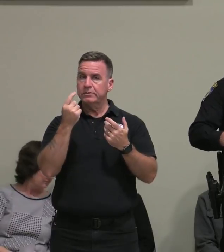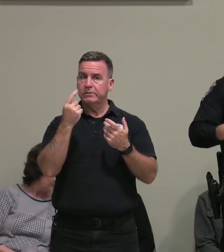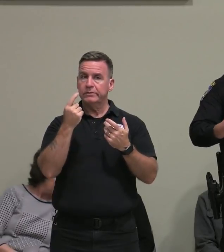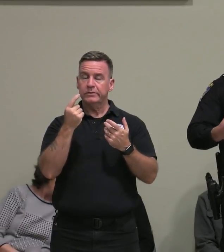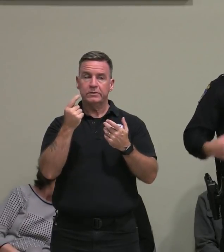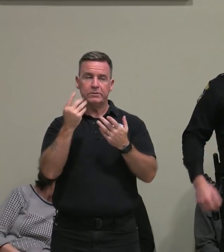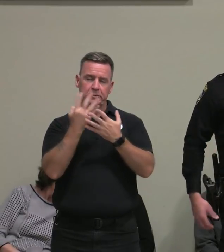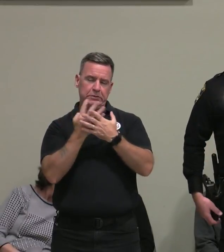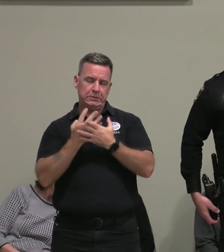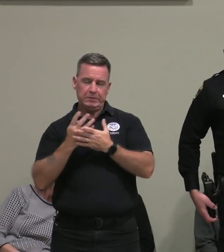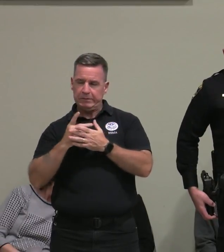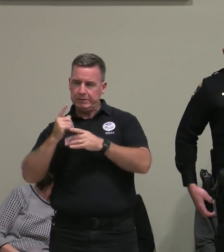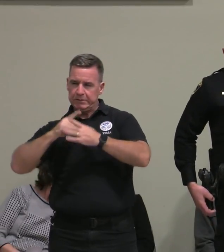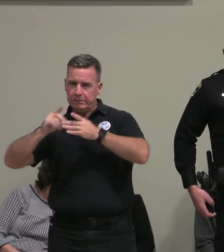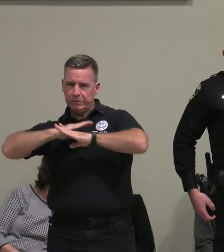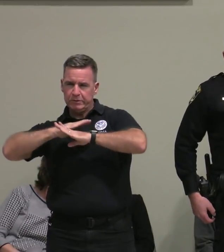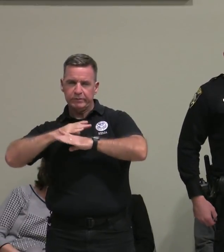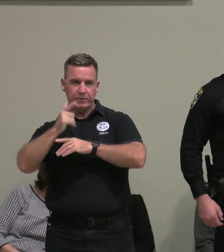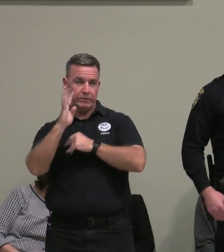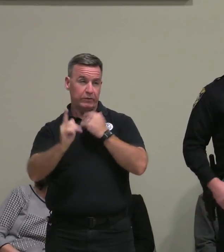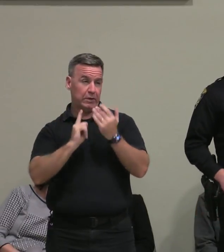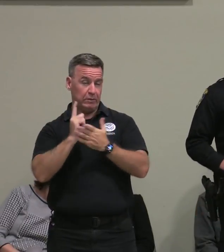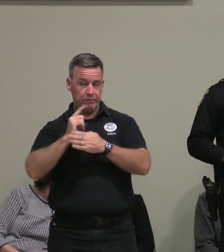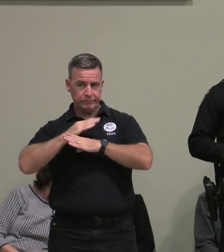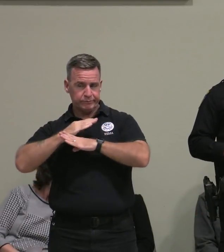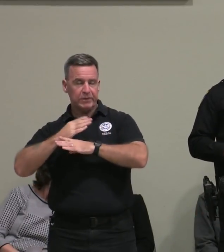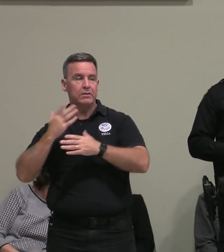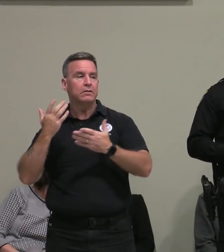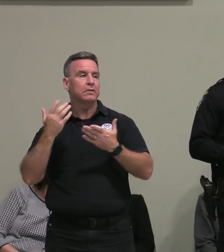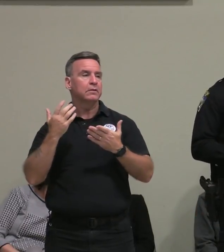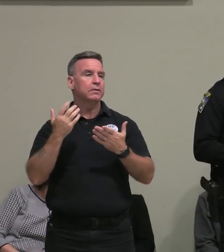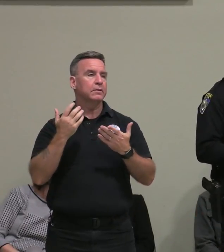screening people at the checkpoints for that 24-hour period. So,